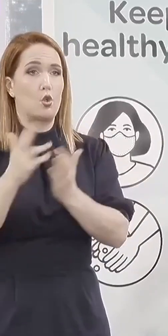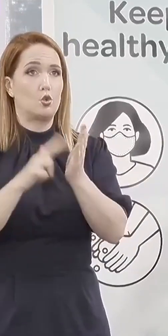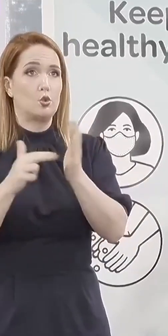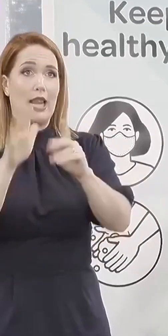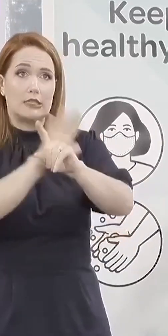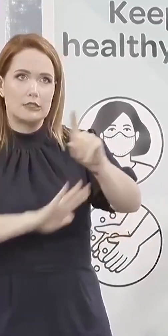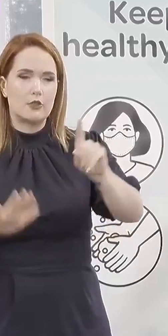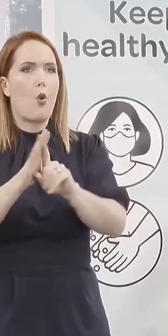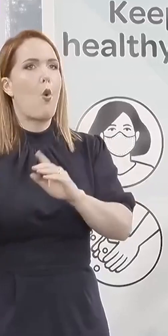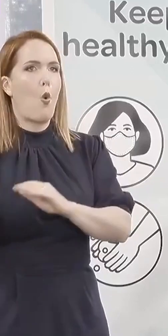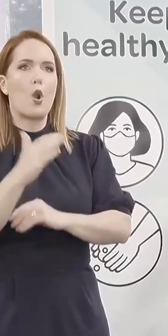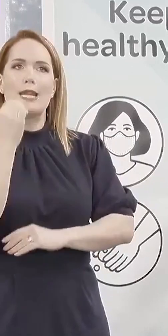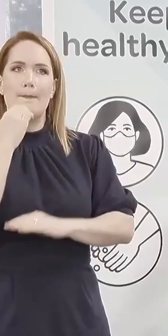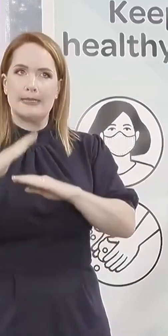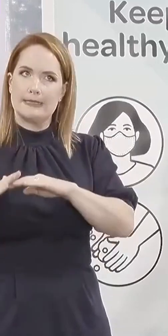Zealand.